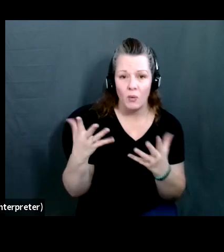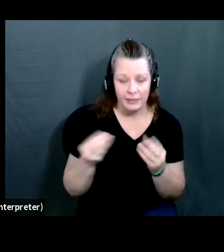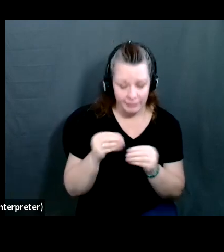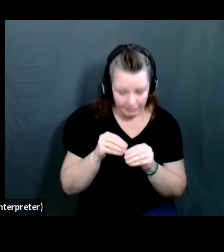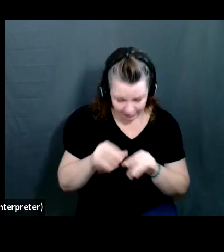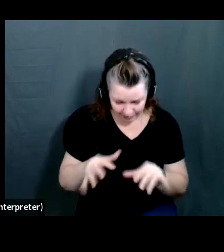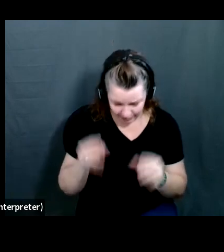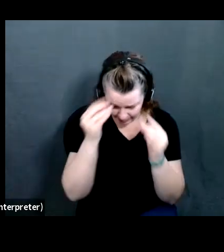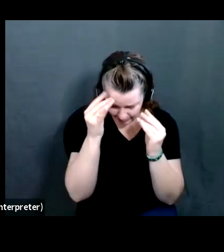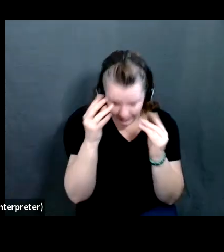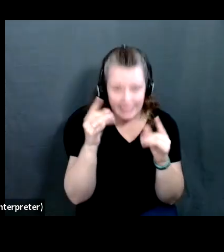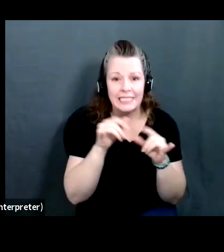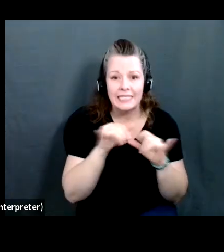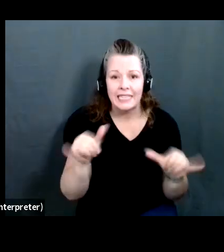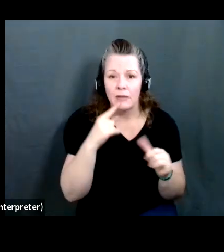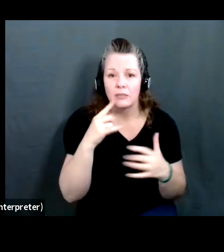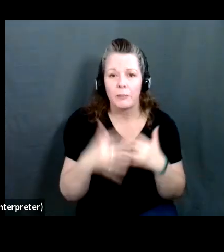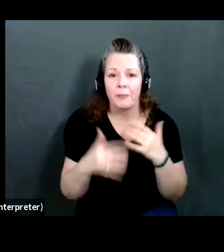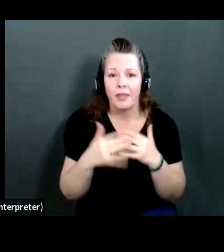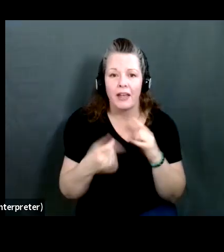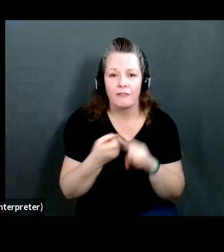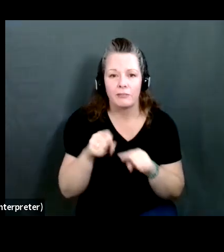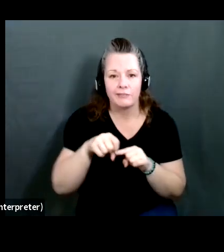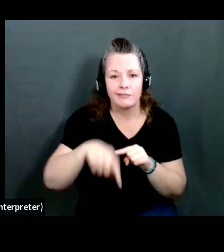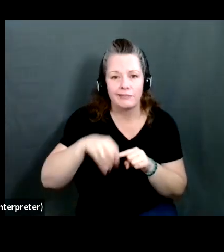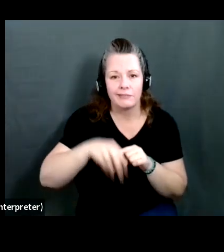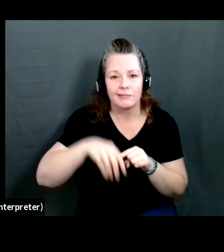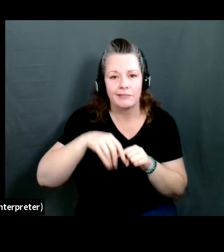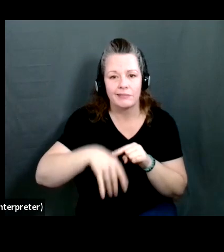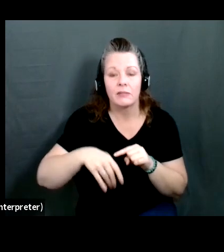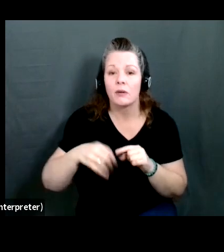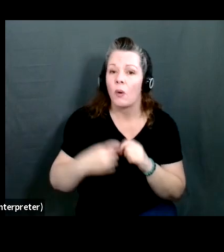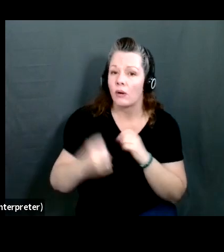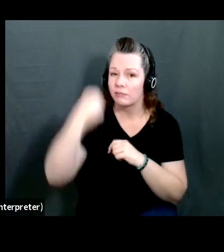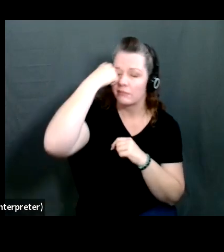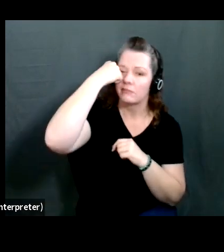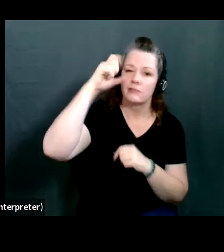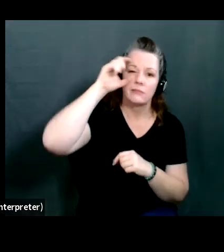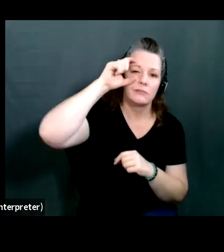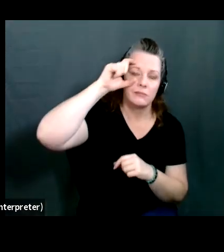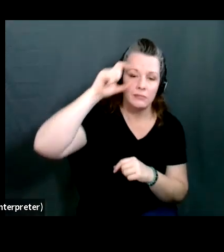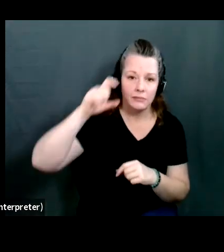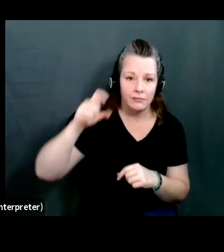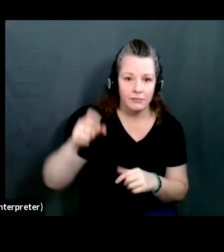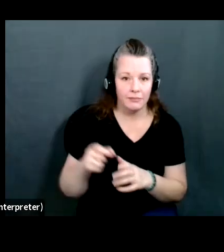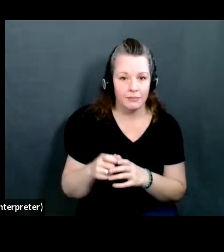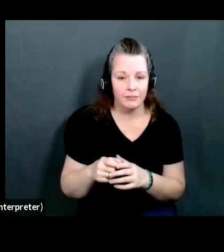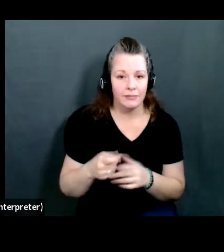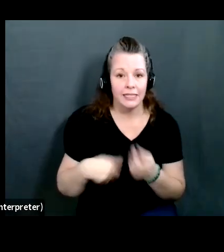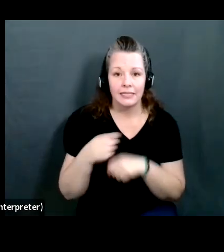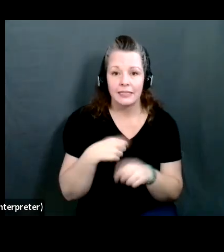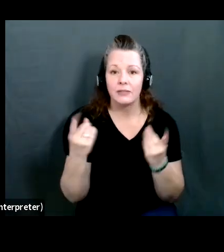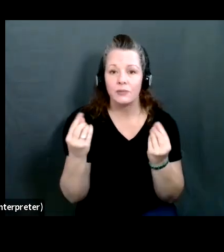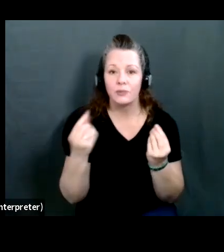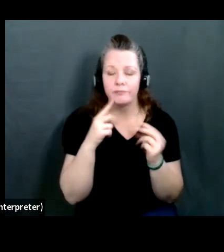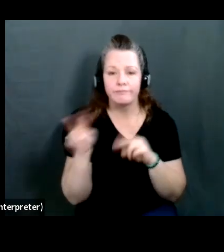finger, as real as a bruised eye. Instead, turn back to the meat stewing on the